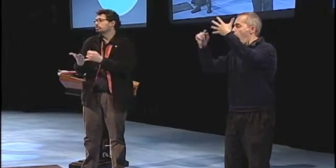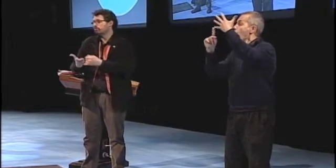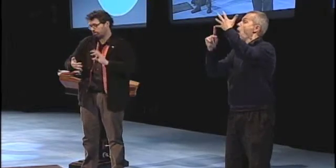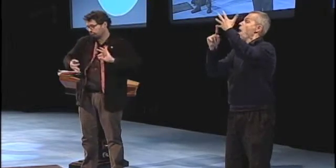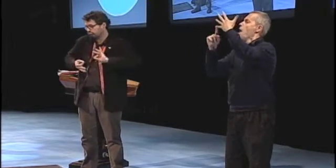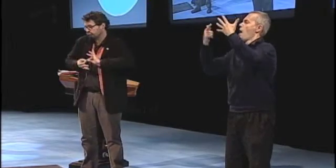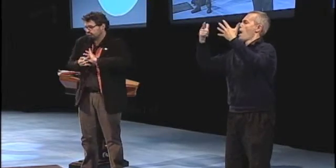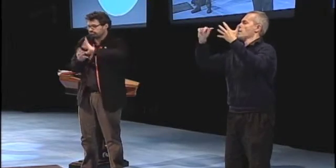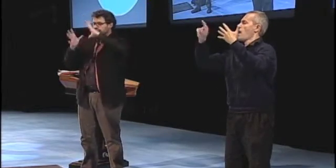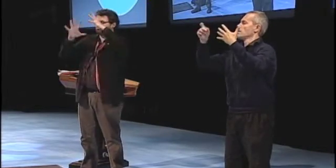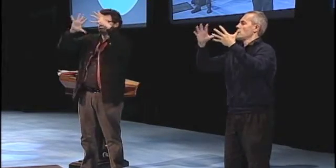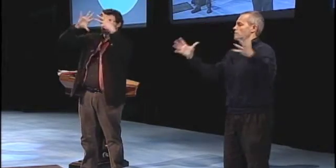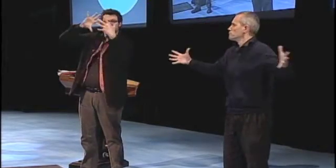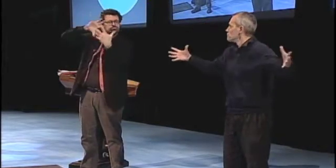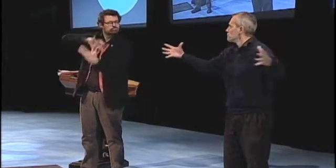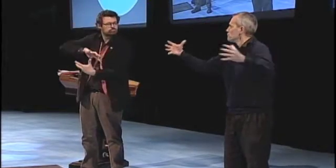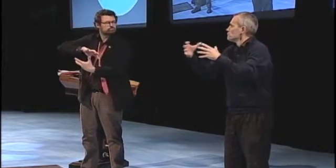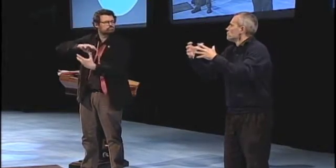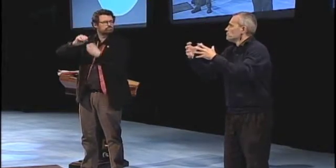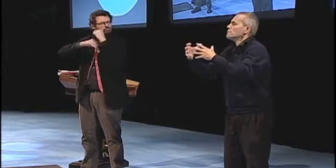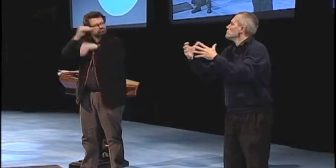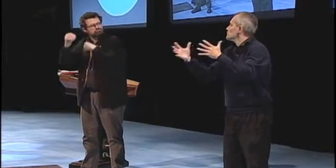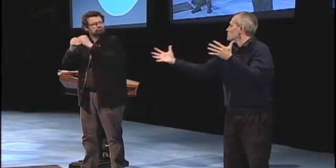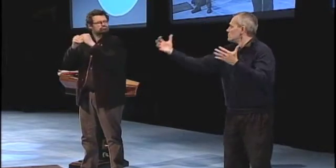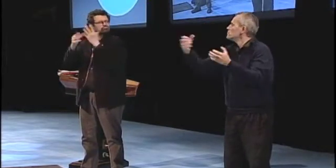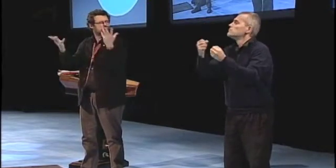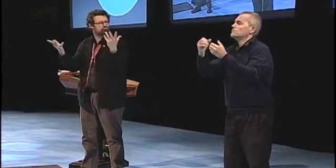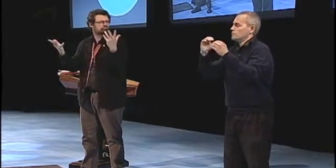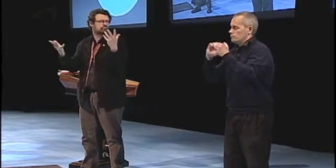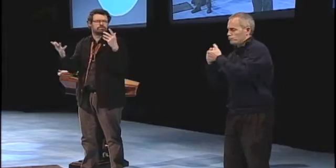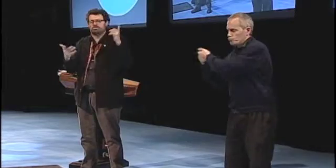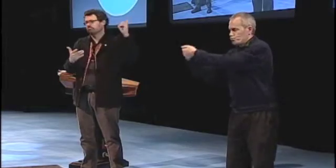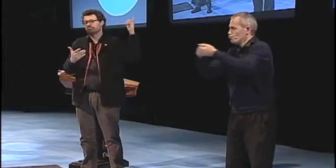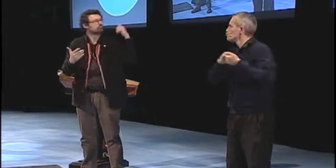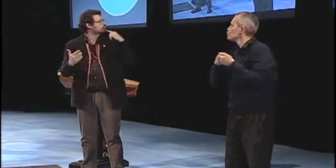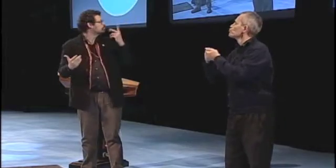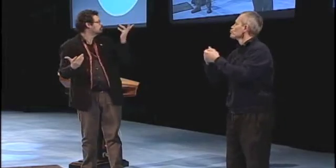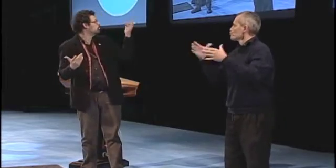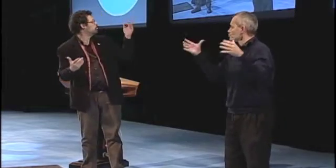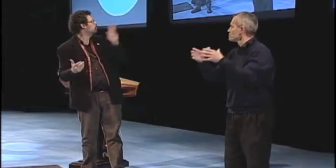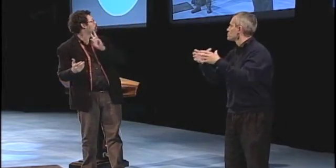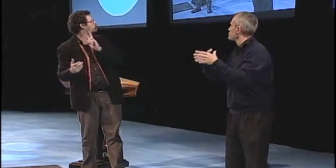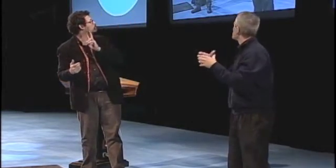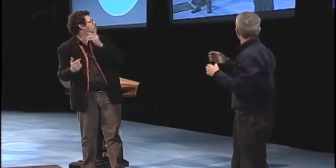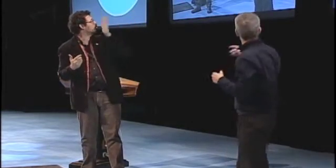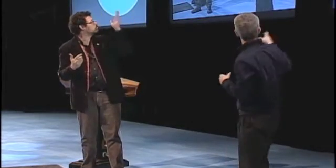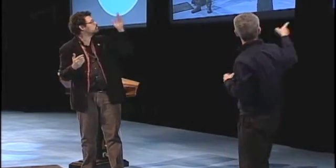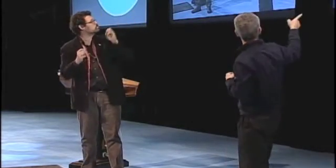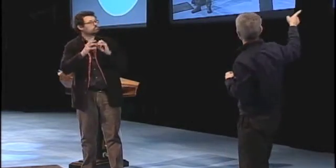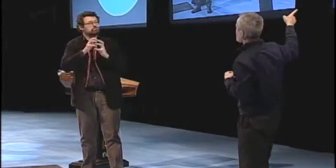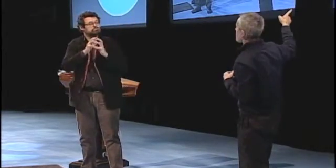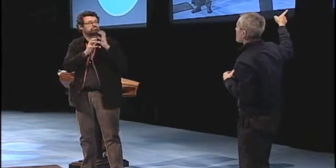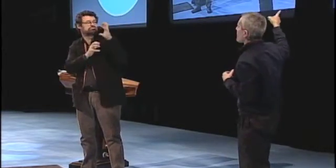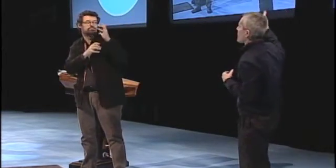Surdism has so many ideas to represent. It is a gathering and a partnership